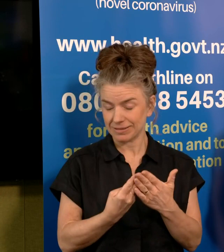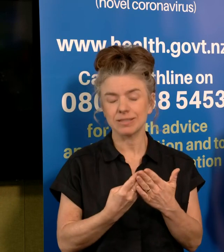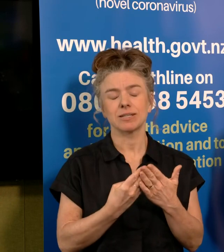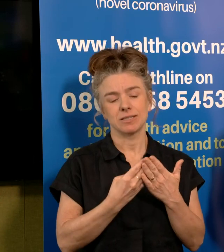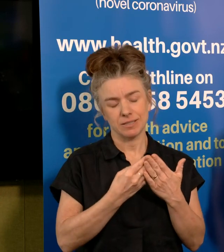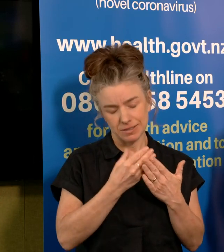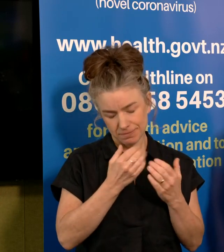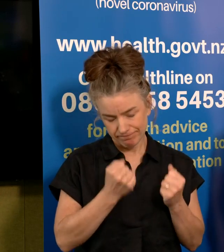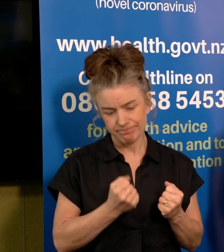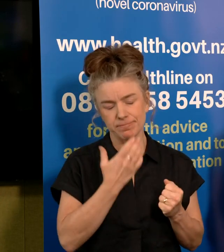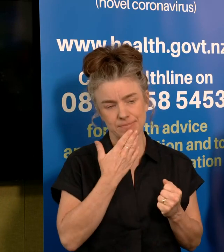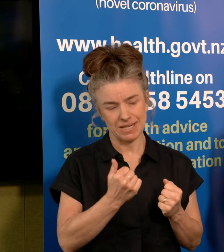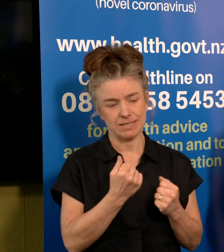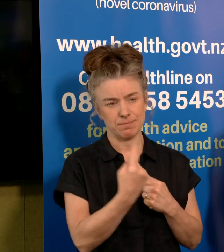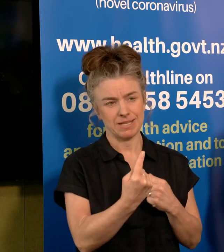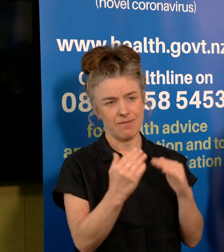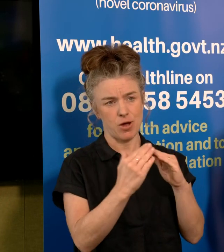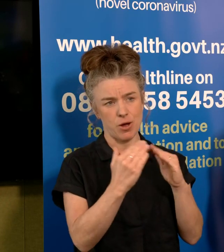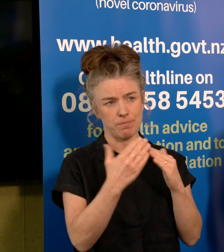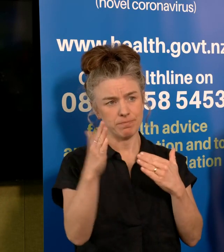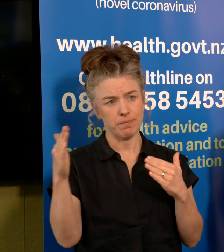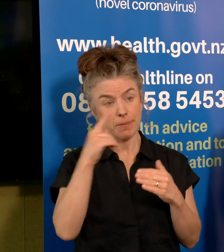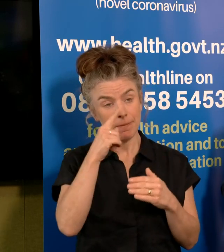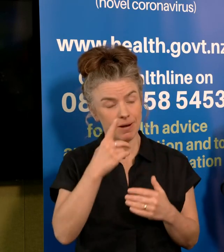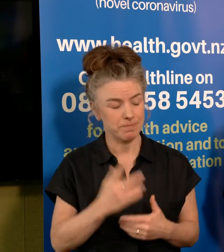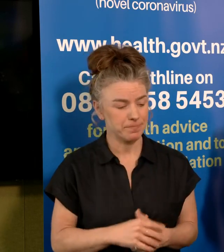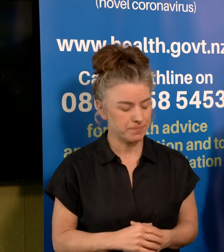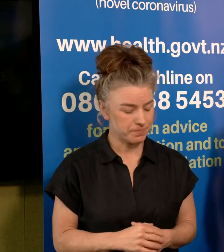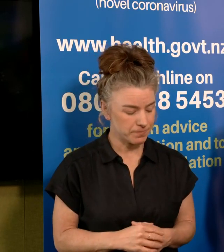strongly recommending they go into self-isolation.